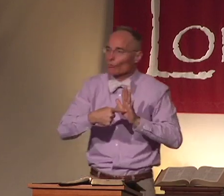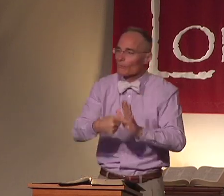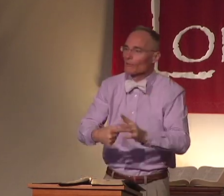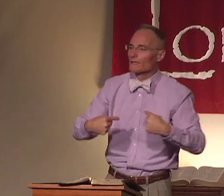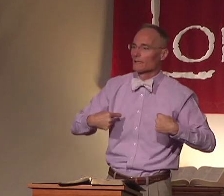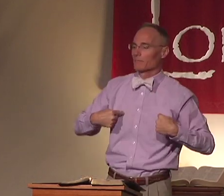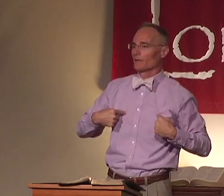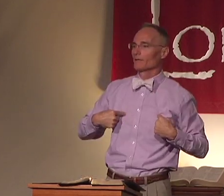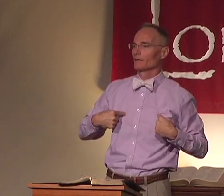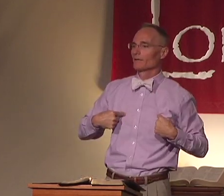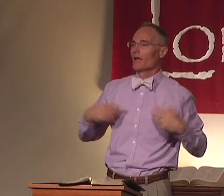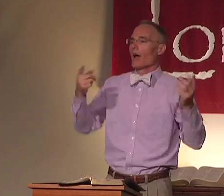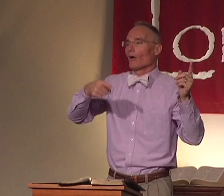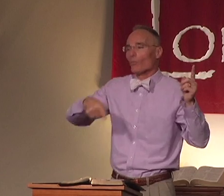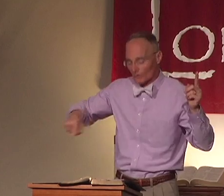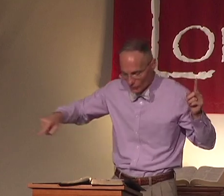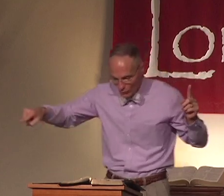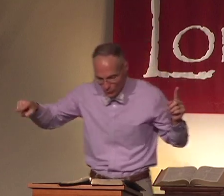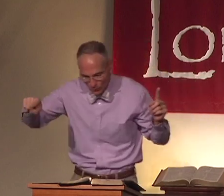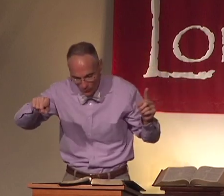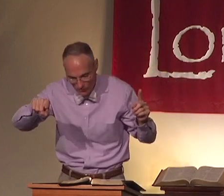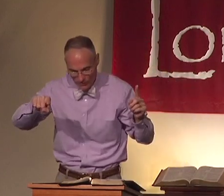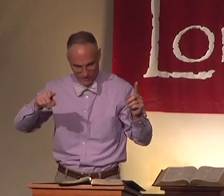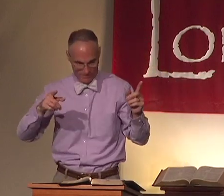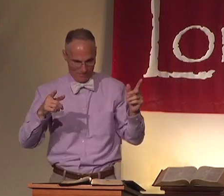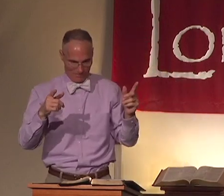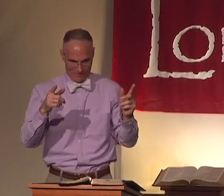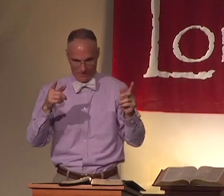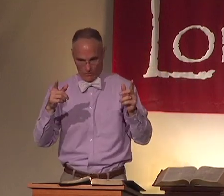I want you to represent me. I want you